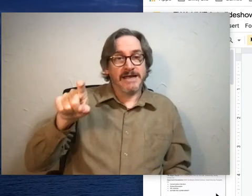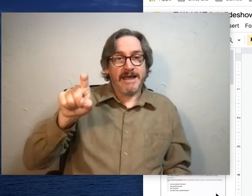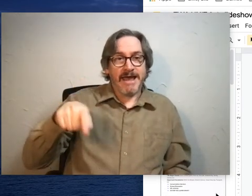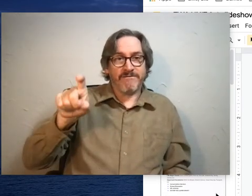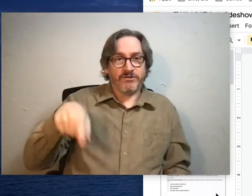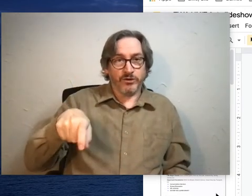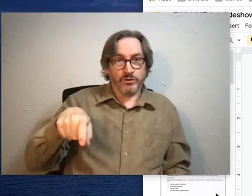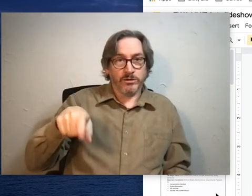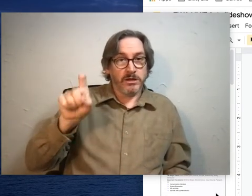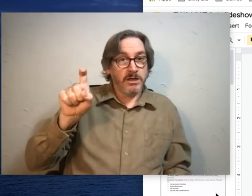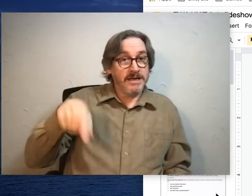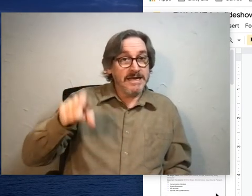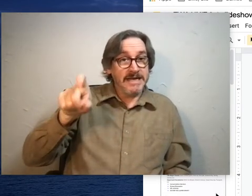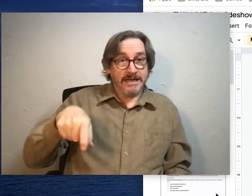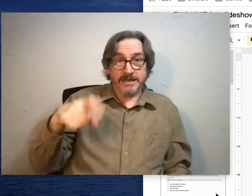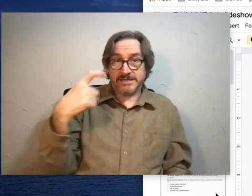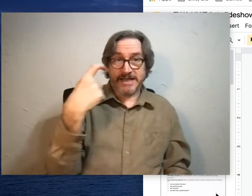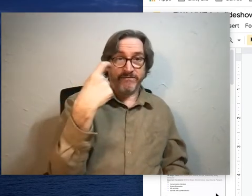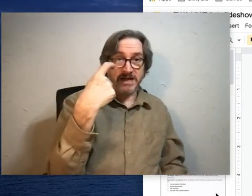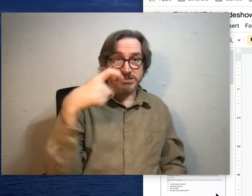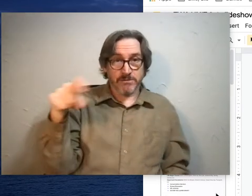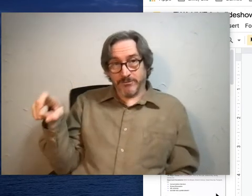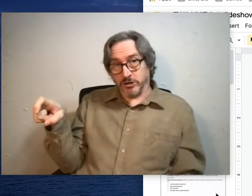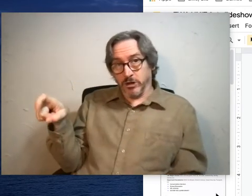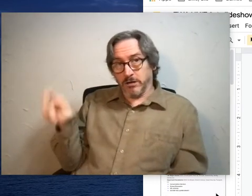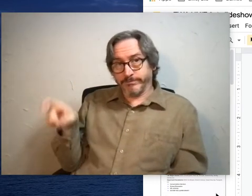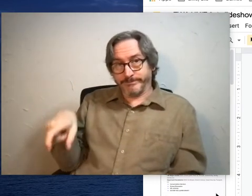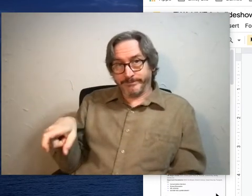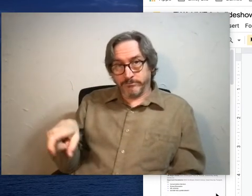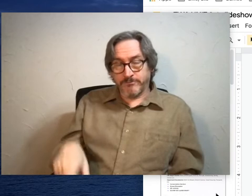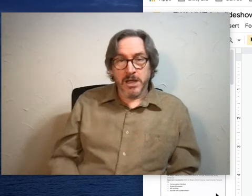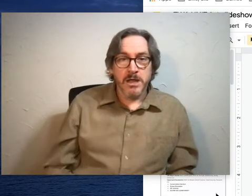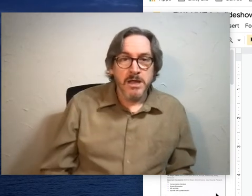It's have to. Need. It's that velociraptor claw.